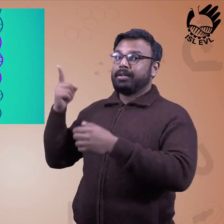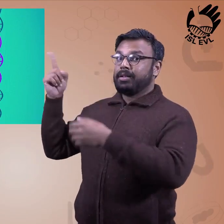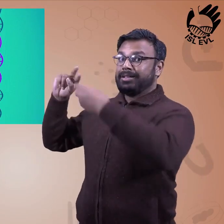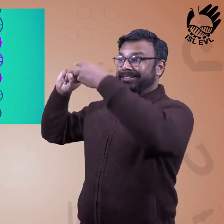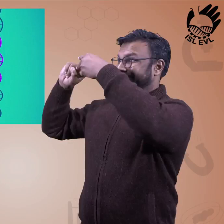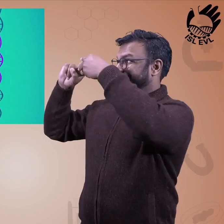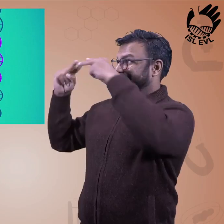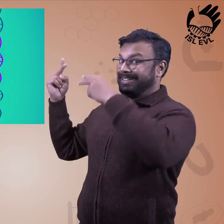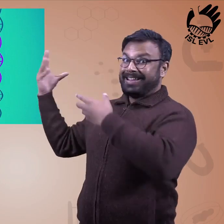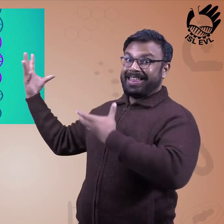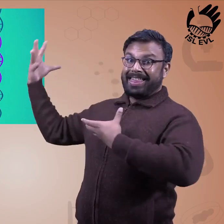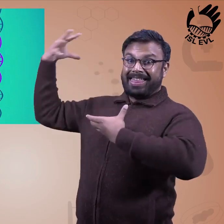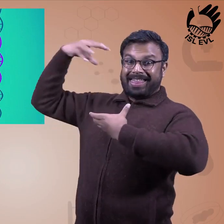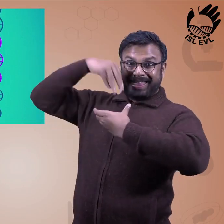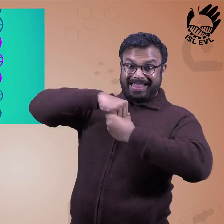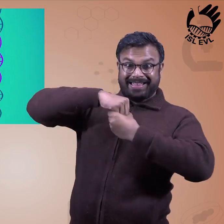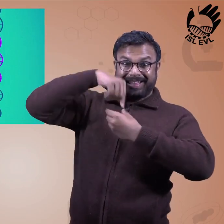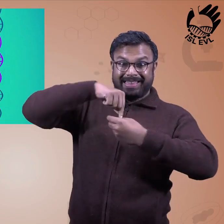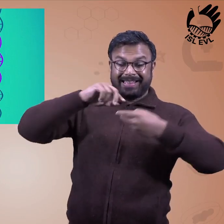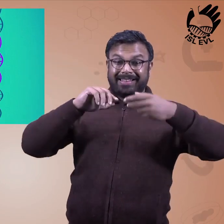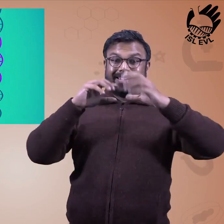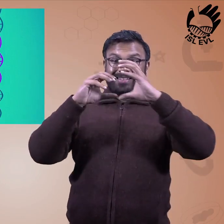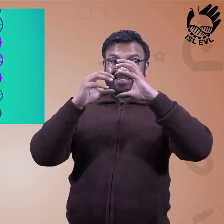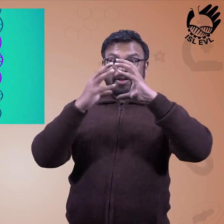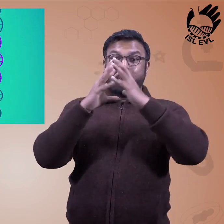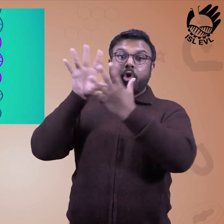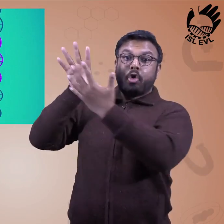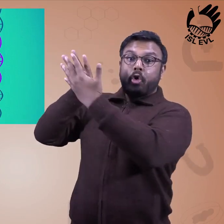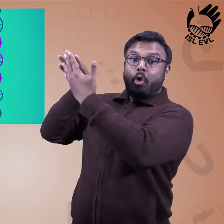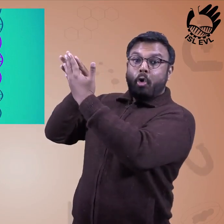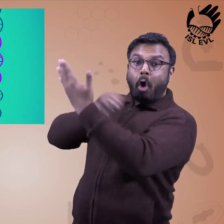a mutated gene is sufficient